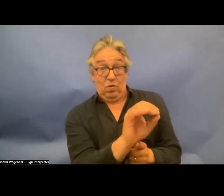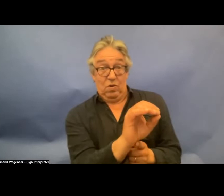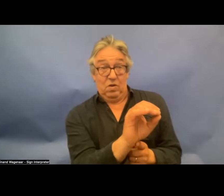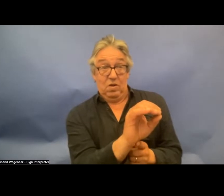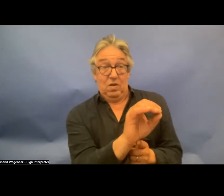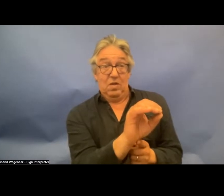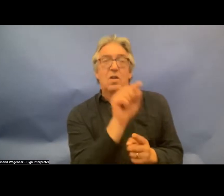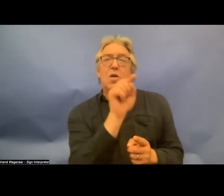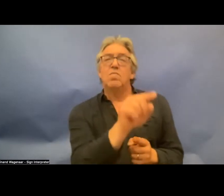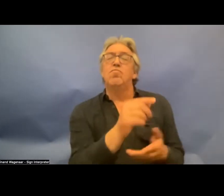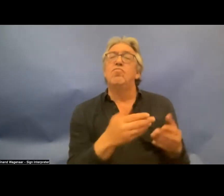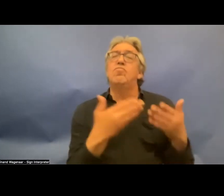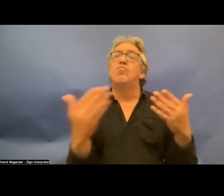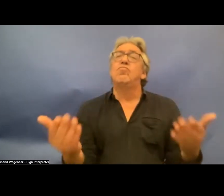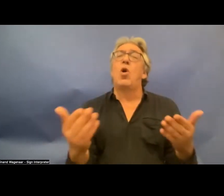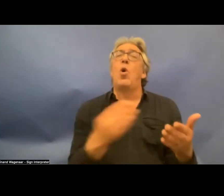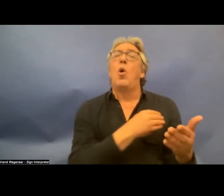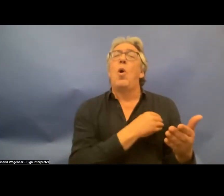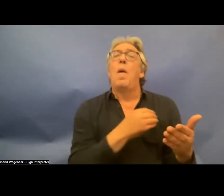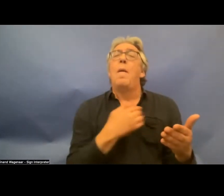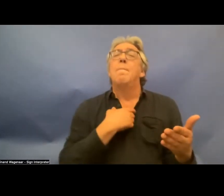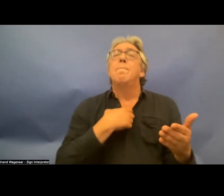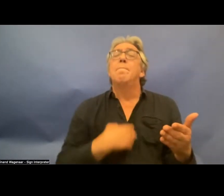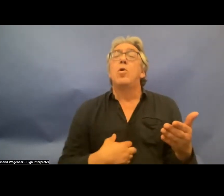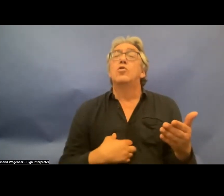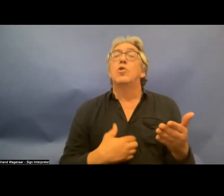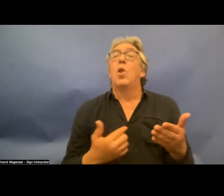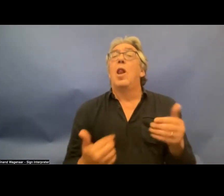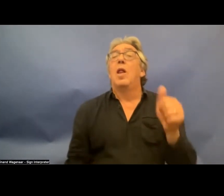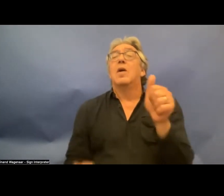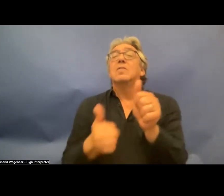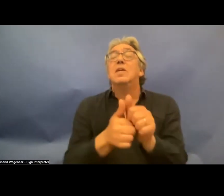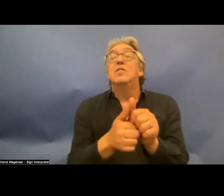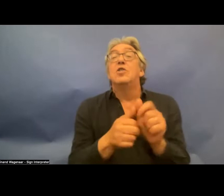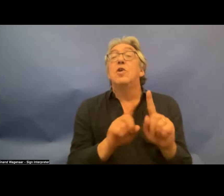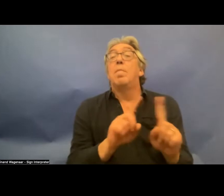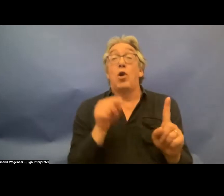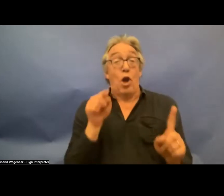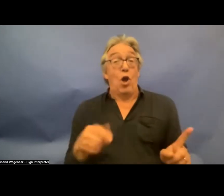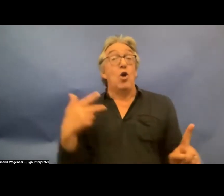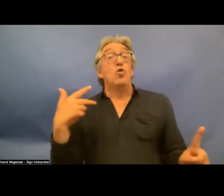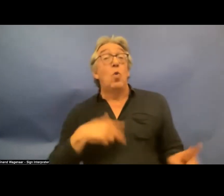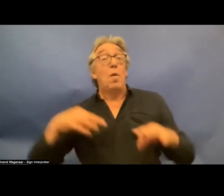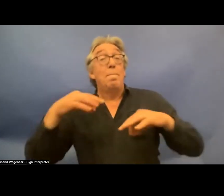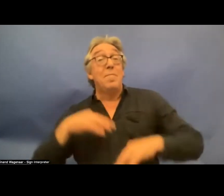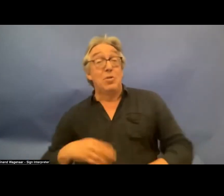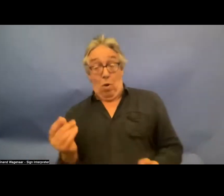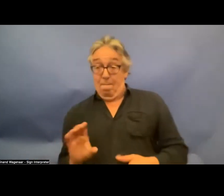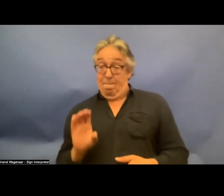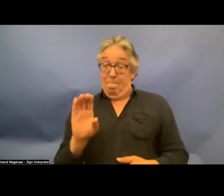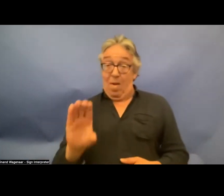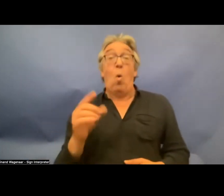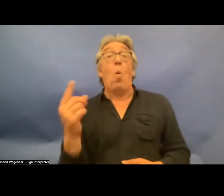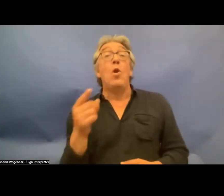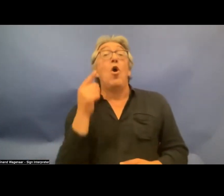personal assistance in Poland, but only for Polish citizens. So neither the